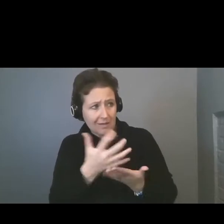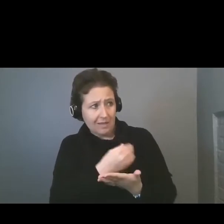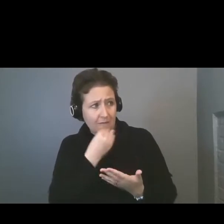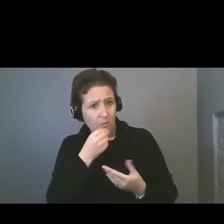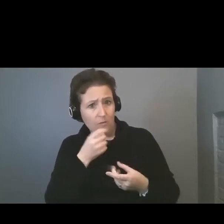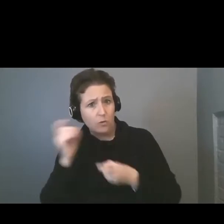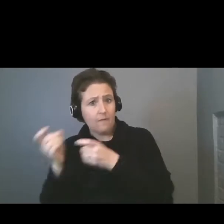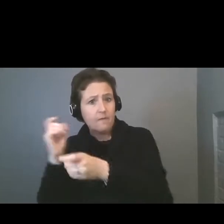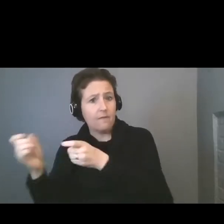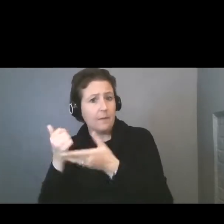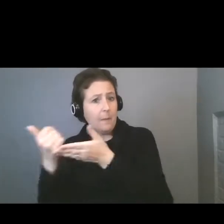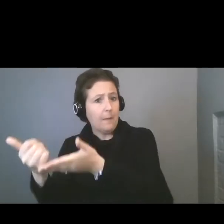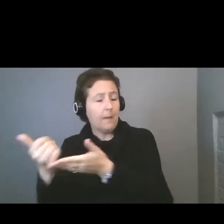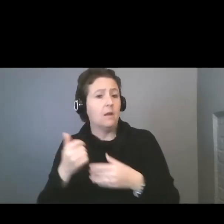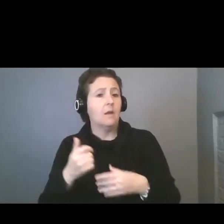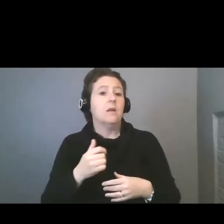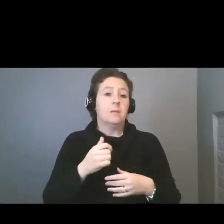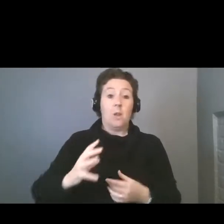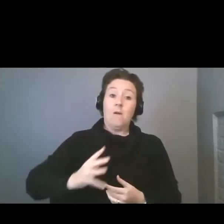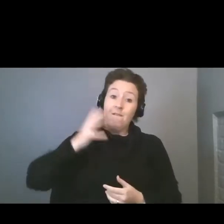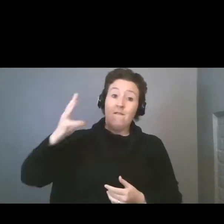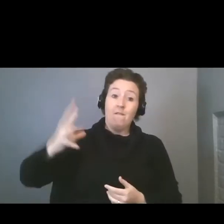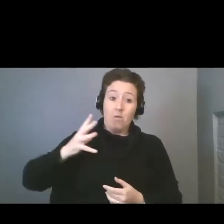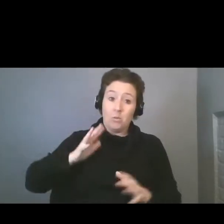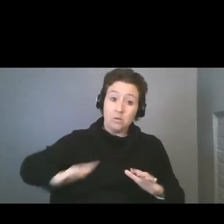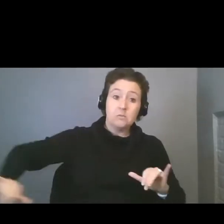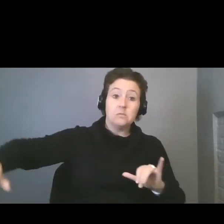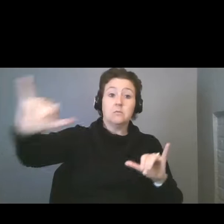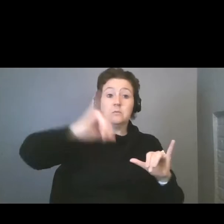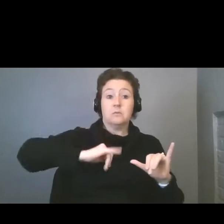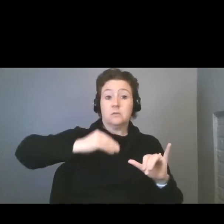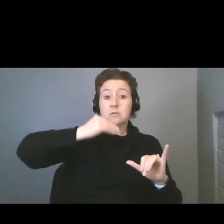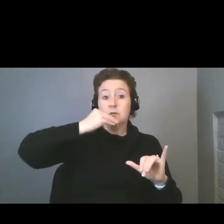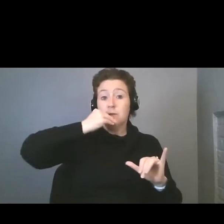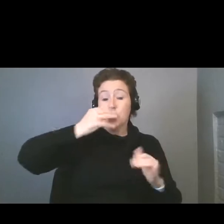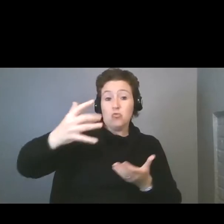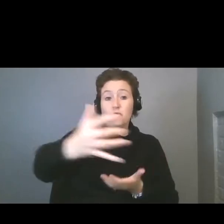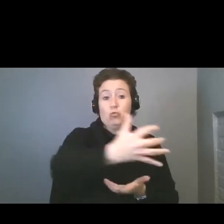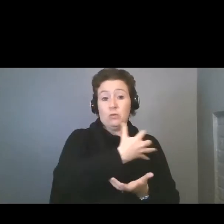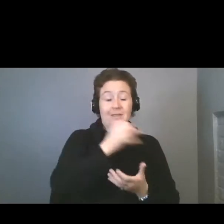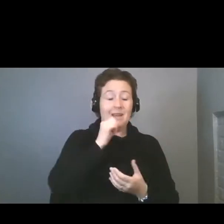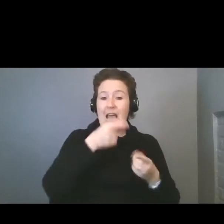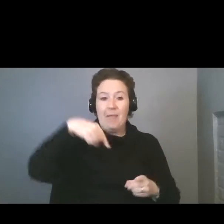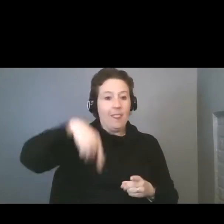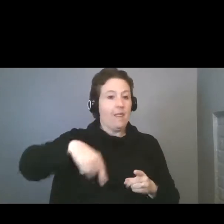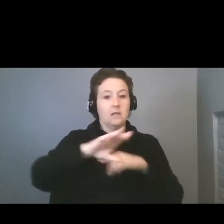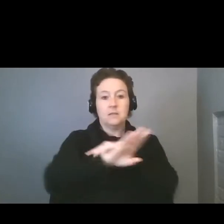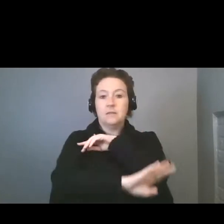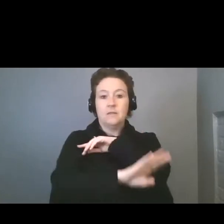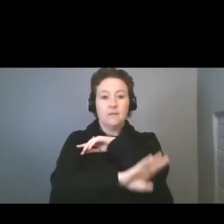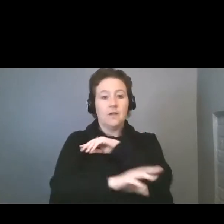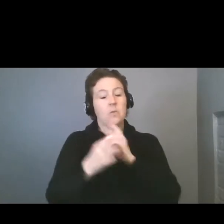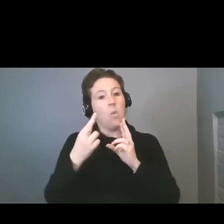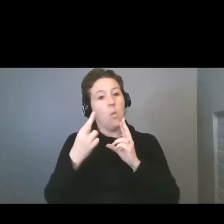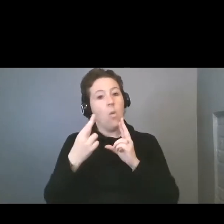people. But the formal student hunger drive won't be happening this fall, and we're hoping that we can happen early in the next calendar